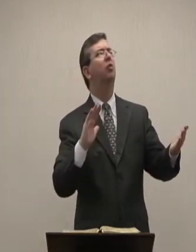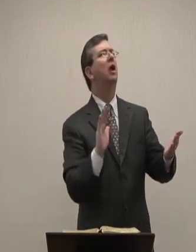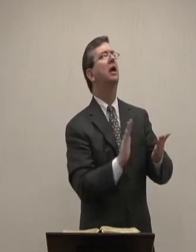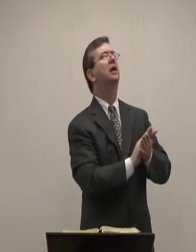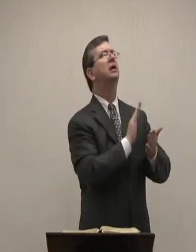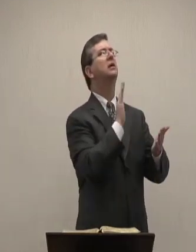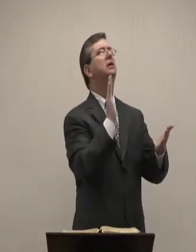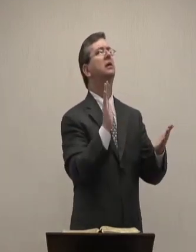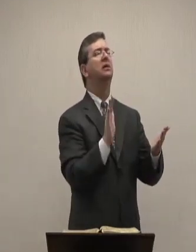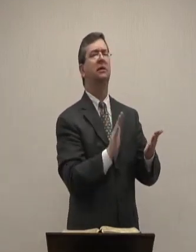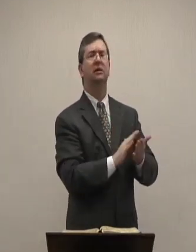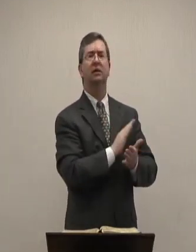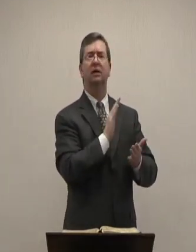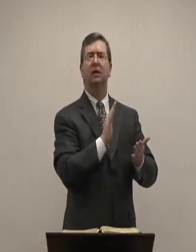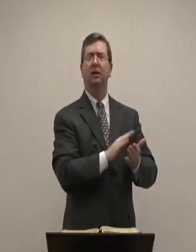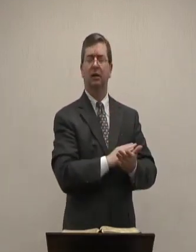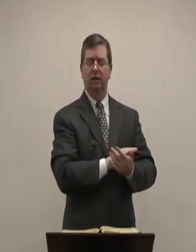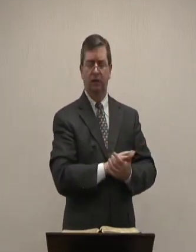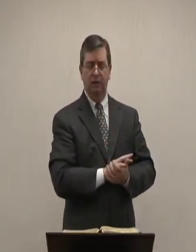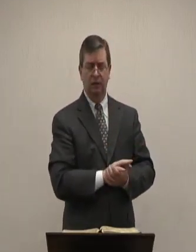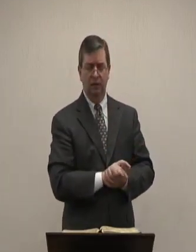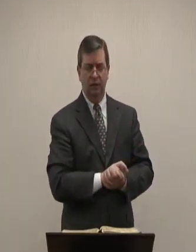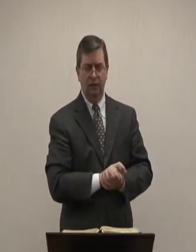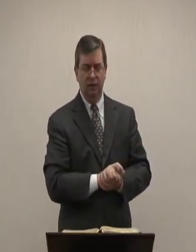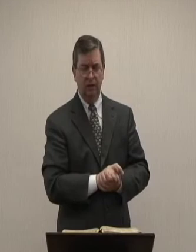So they were just praising God.